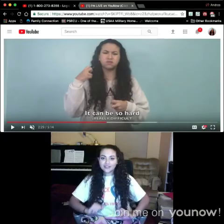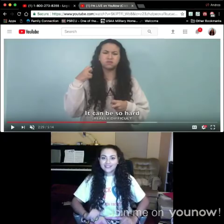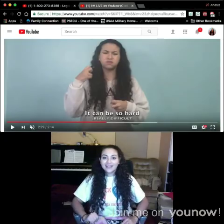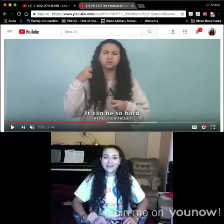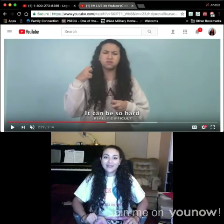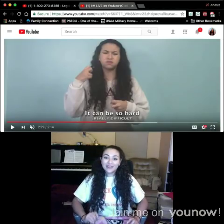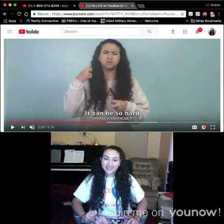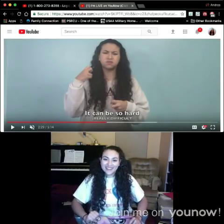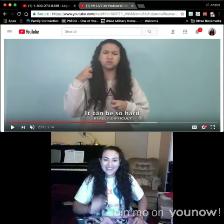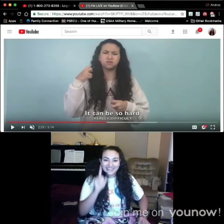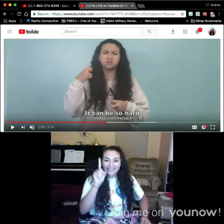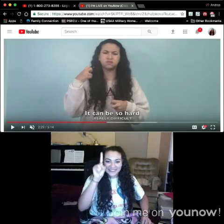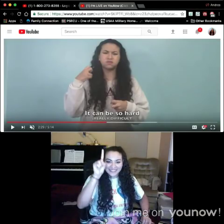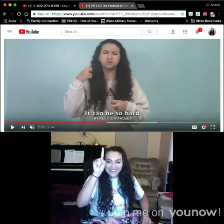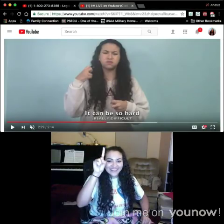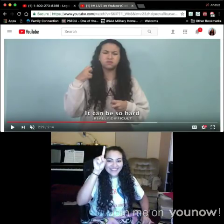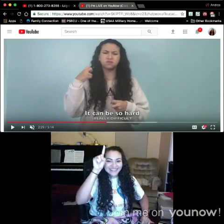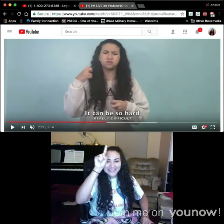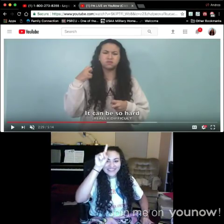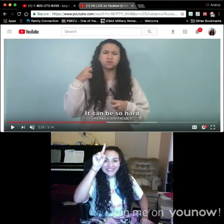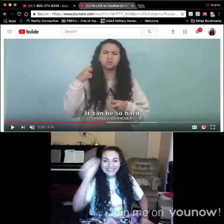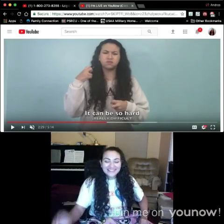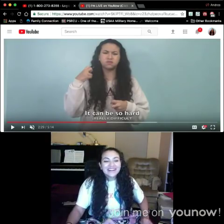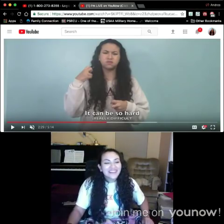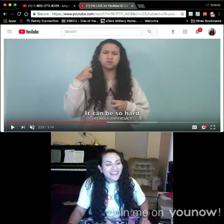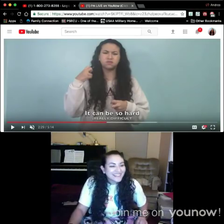facials. I looked really funny. I look really funny. How funny I look. Okay.